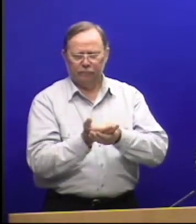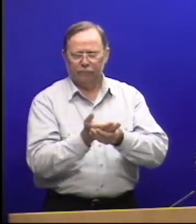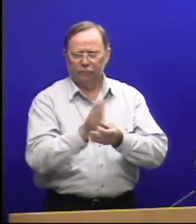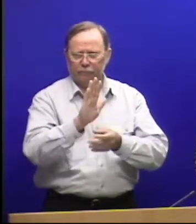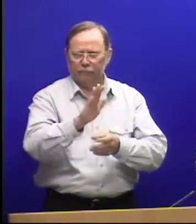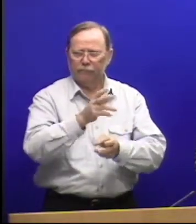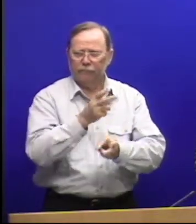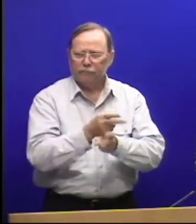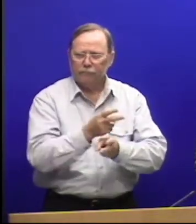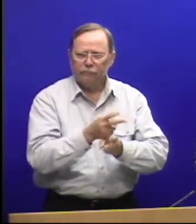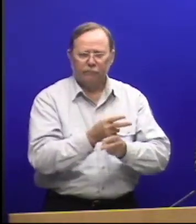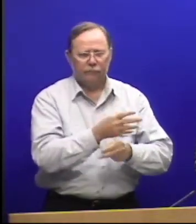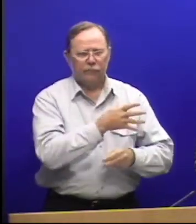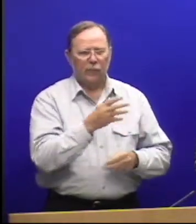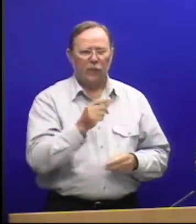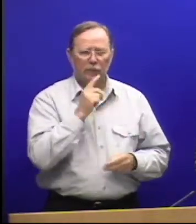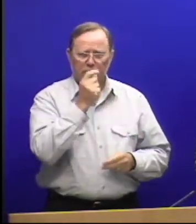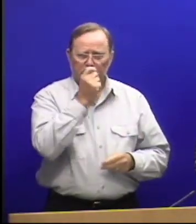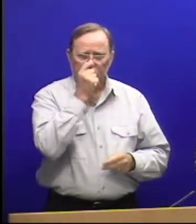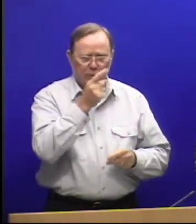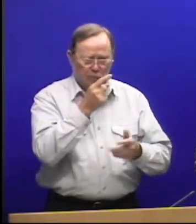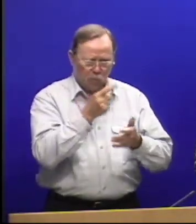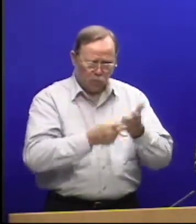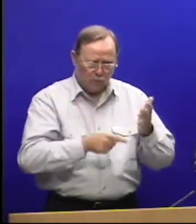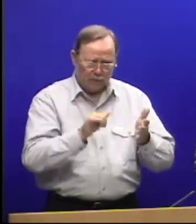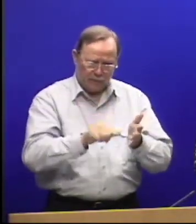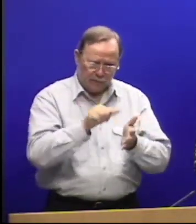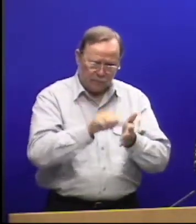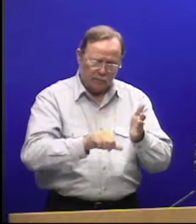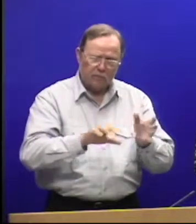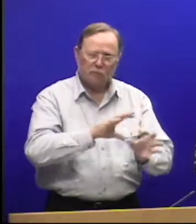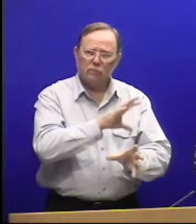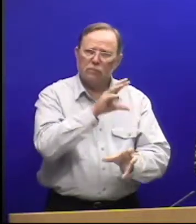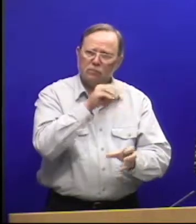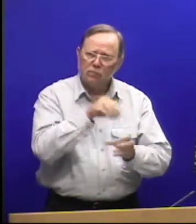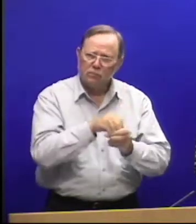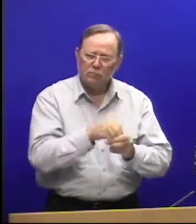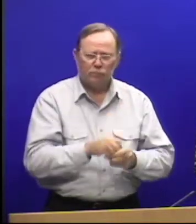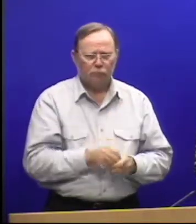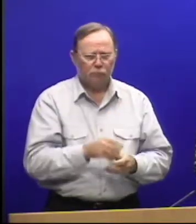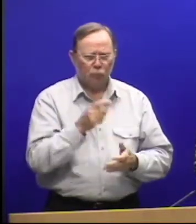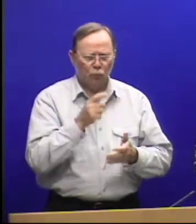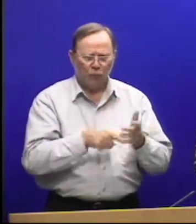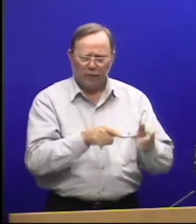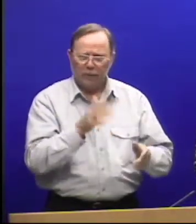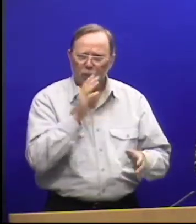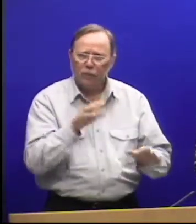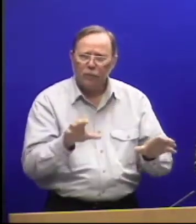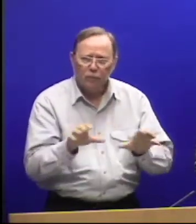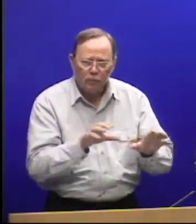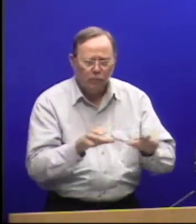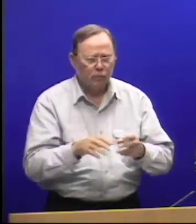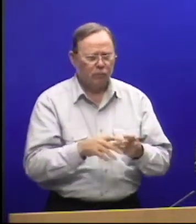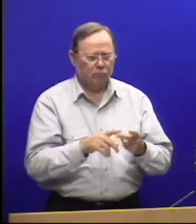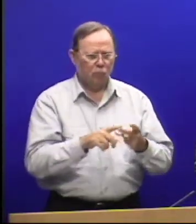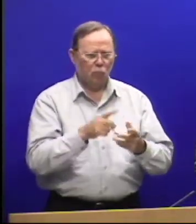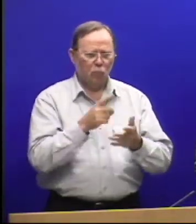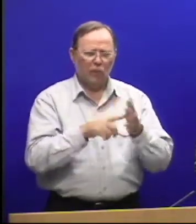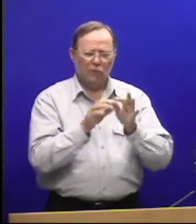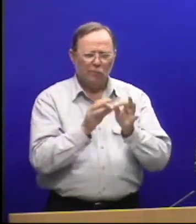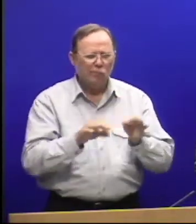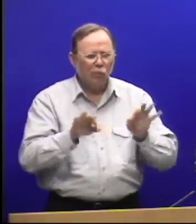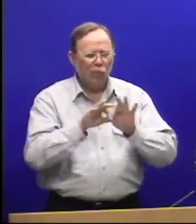sure you understand what the operation entails, what is going to be done, and what is important for you to